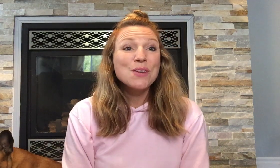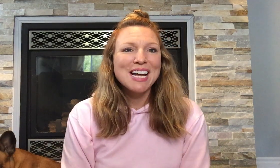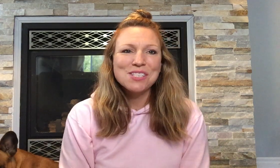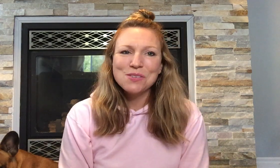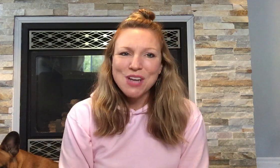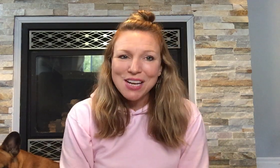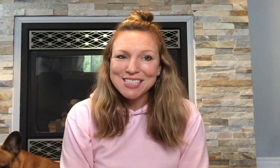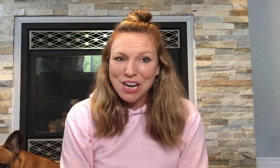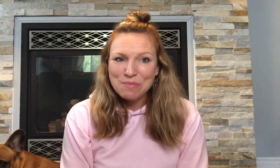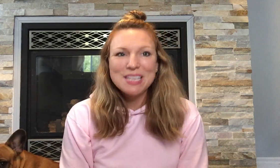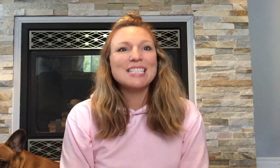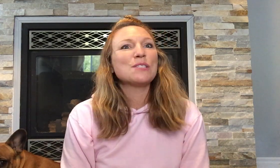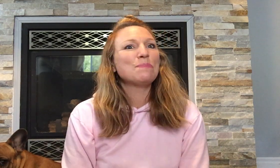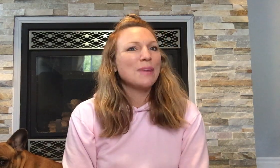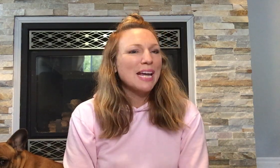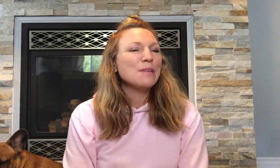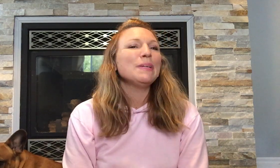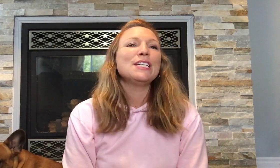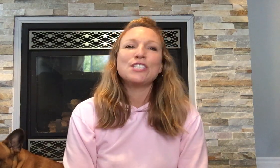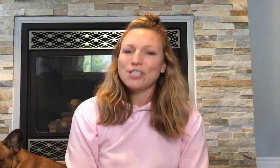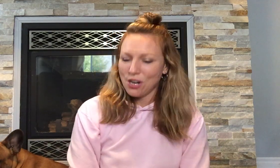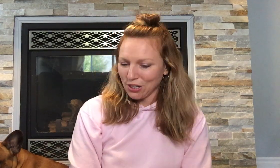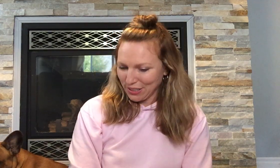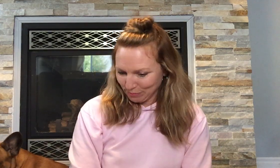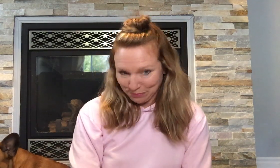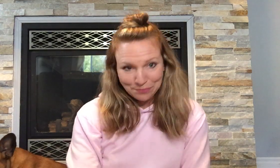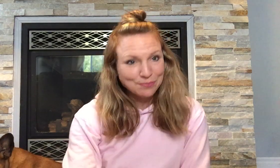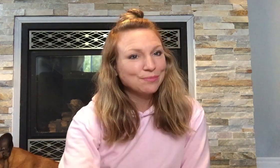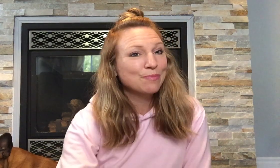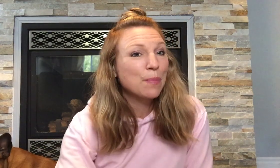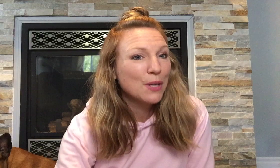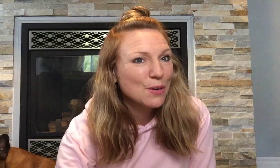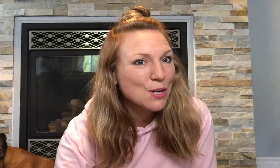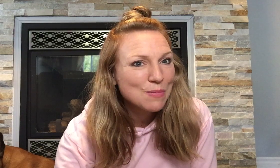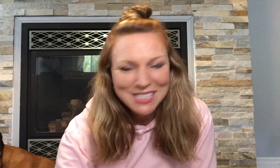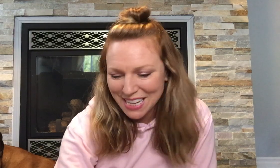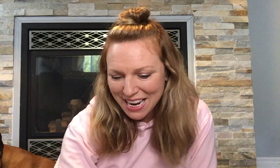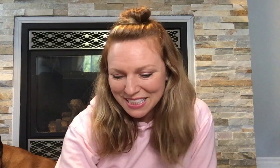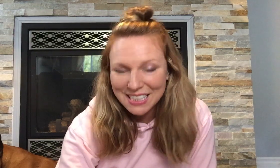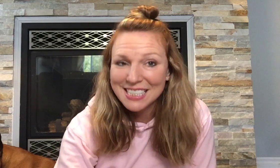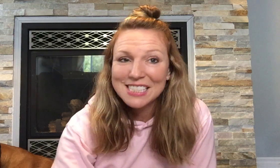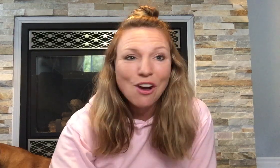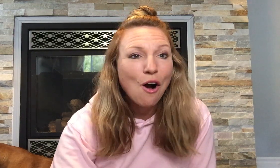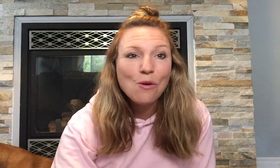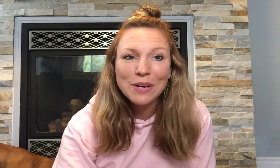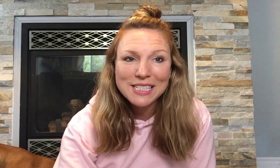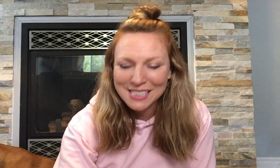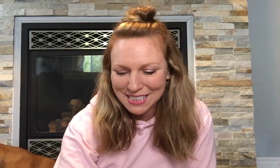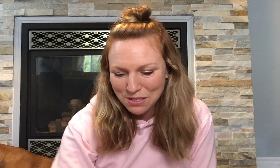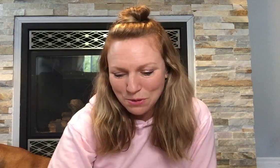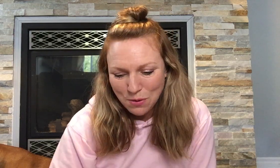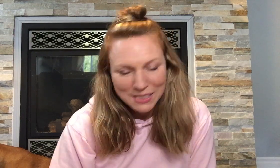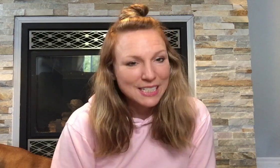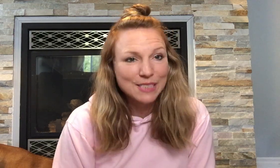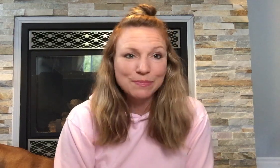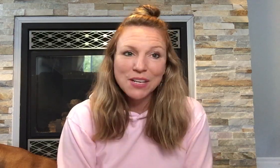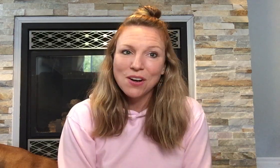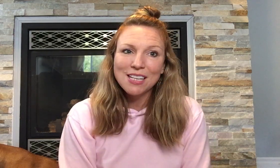Okay, so next up is baby shark. You heard me say it. It is always requested in our